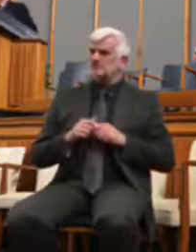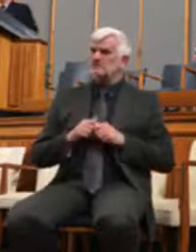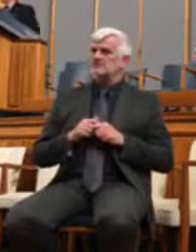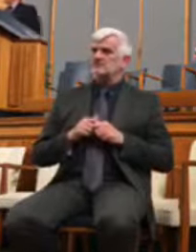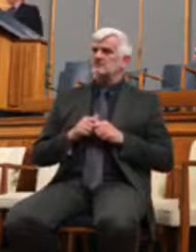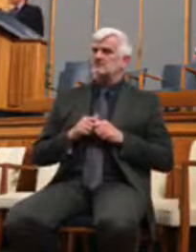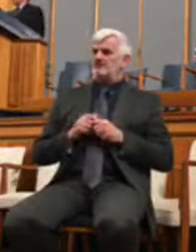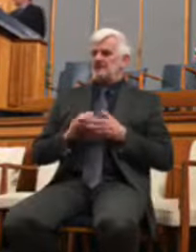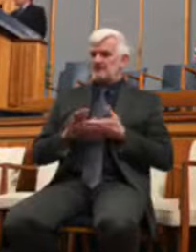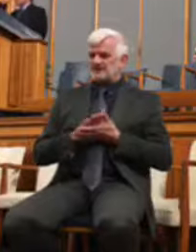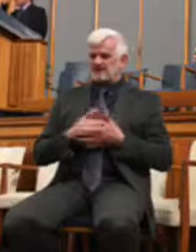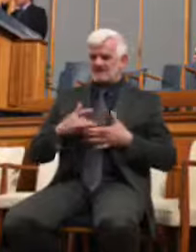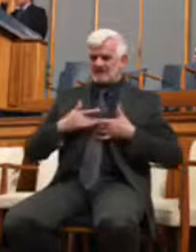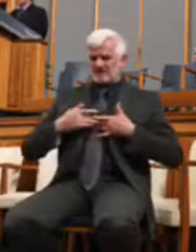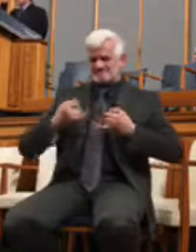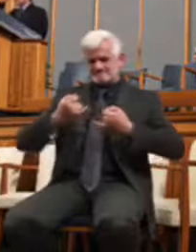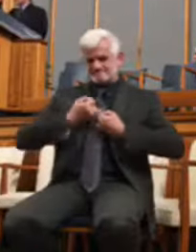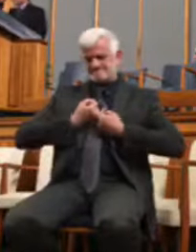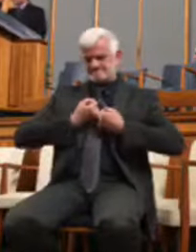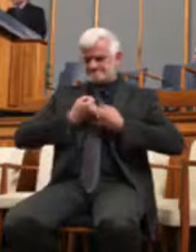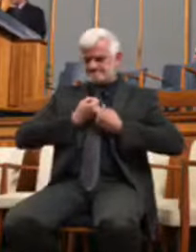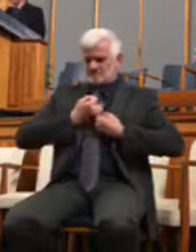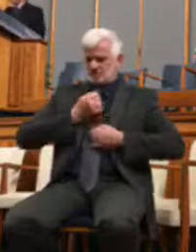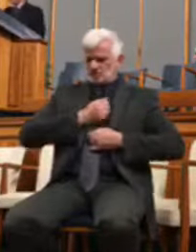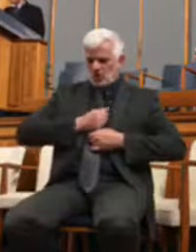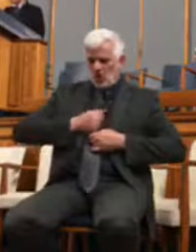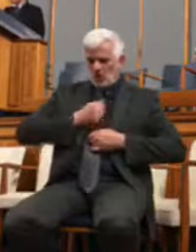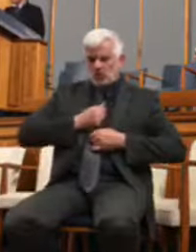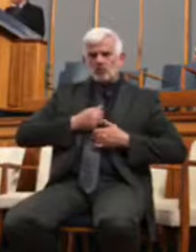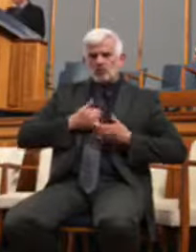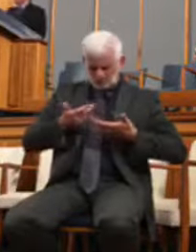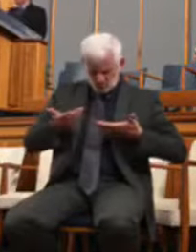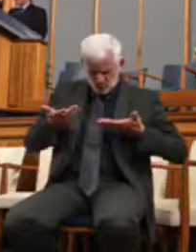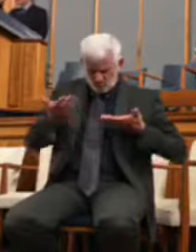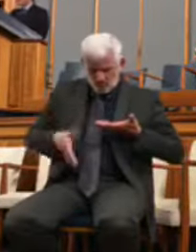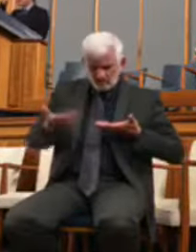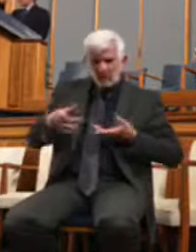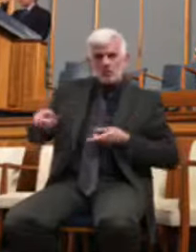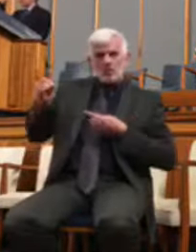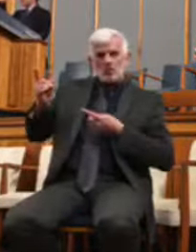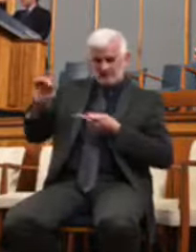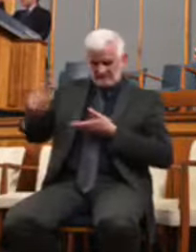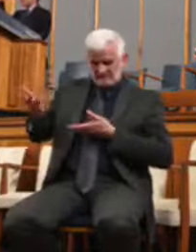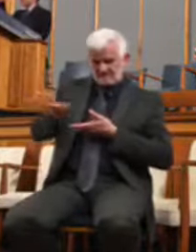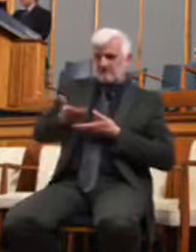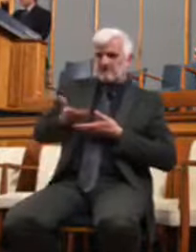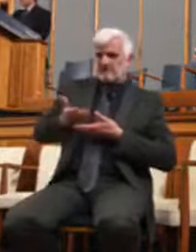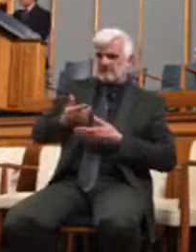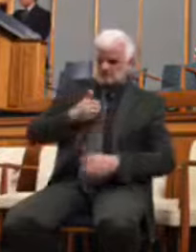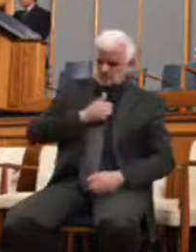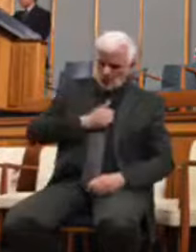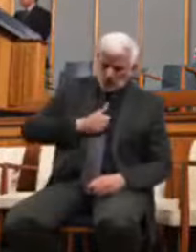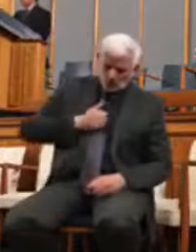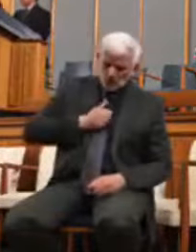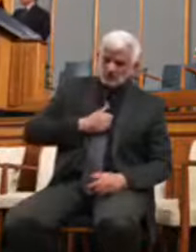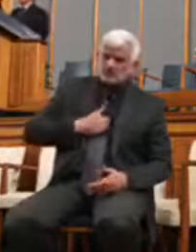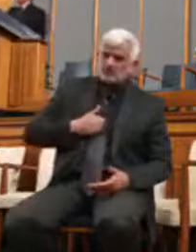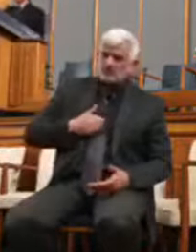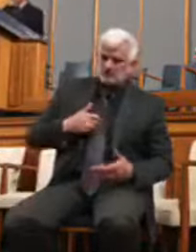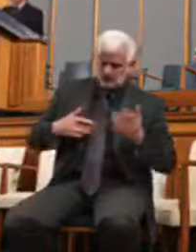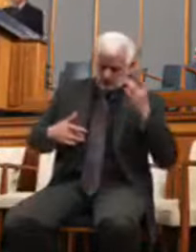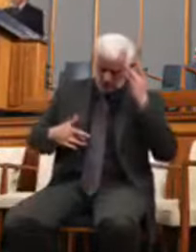sorrow. And the conscience, you see the mind again? It is a godly sorrow and the conscience turning